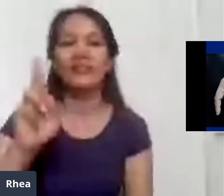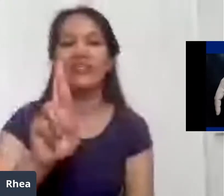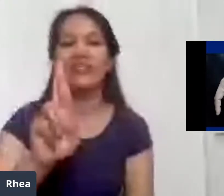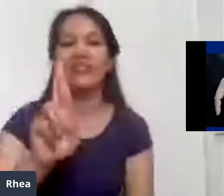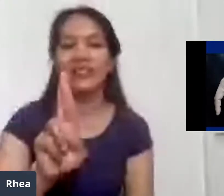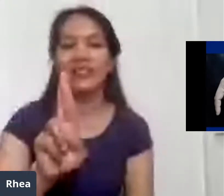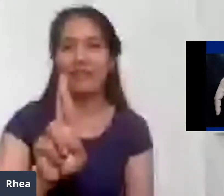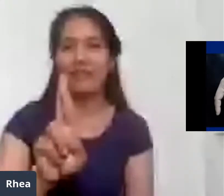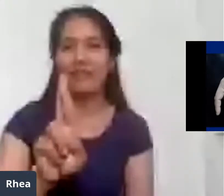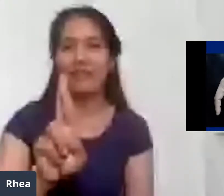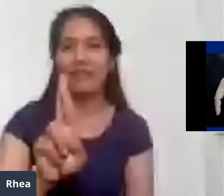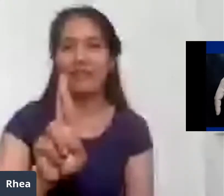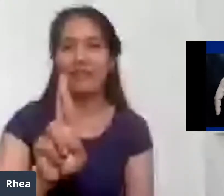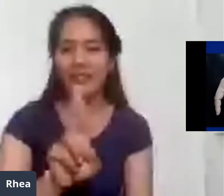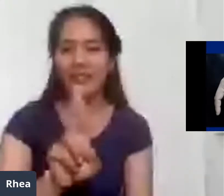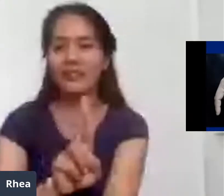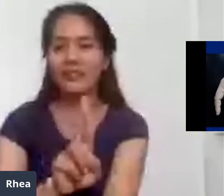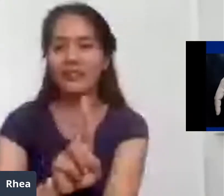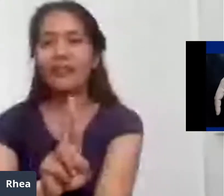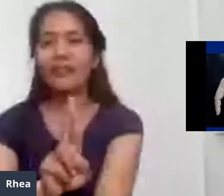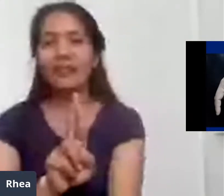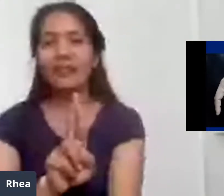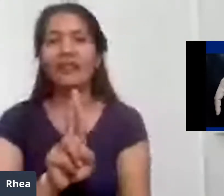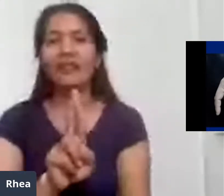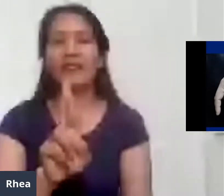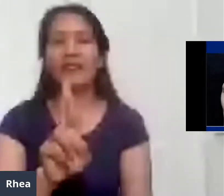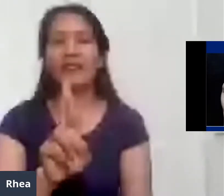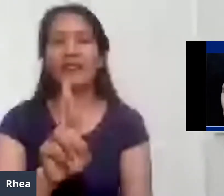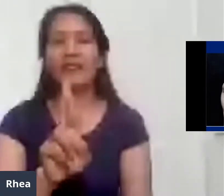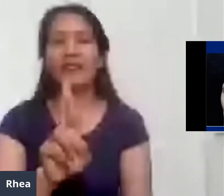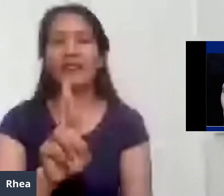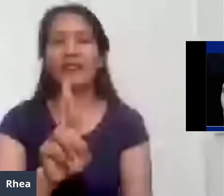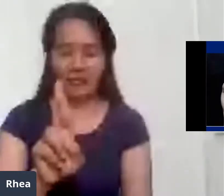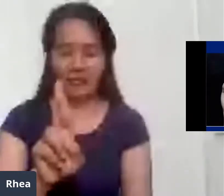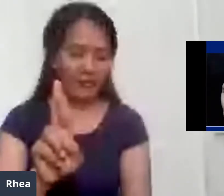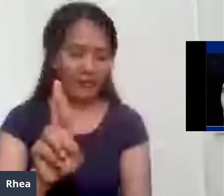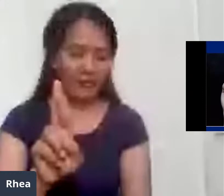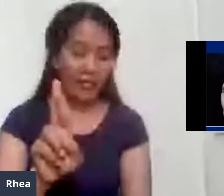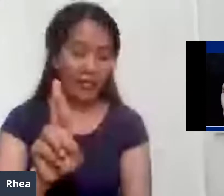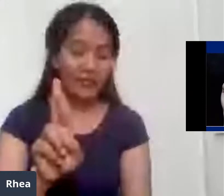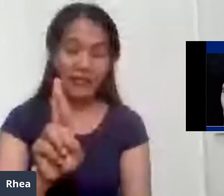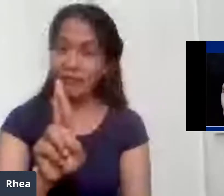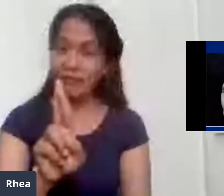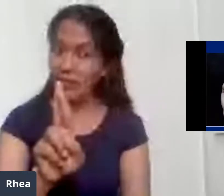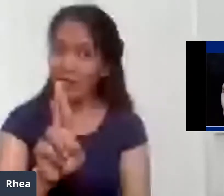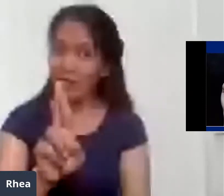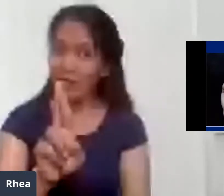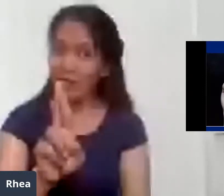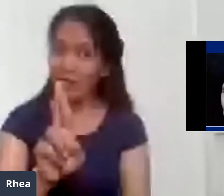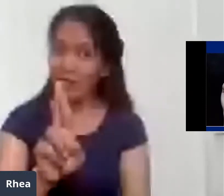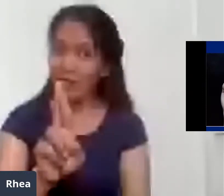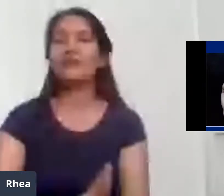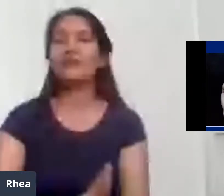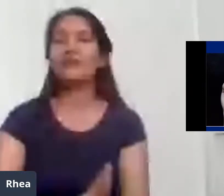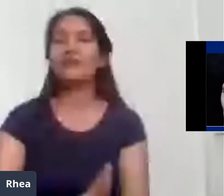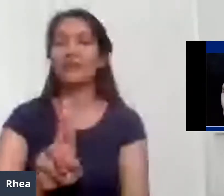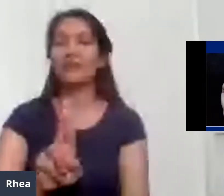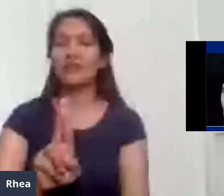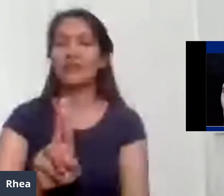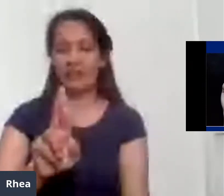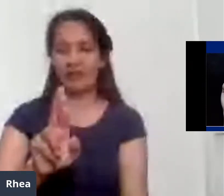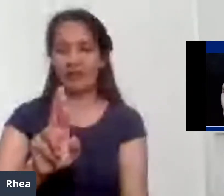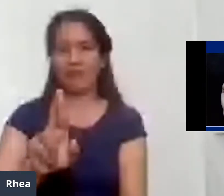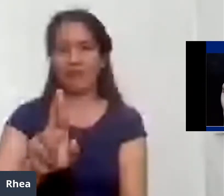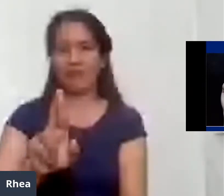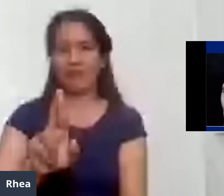R. Let's cross our fingers like this. This is letter R. Letter R would stand for the